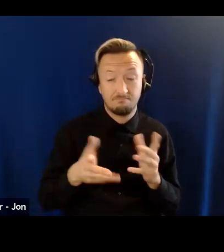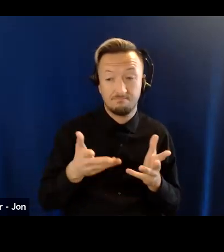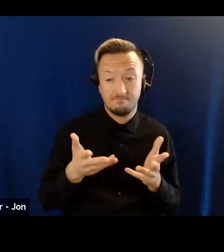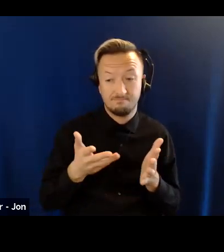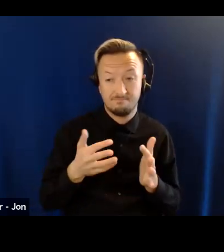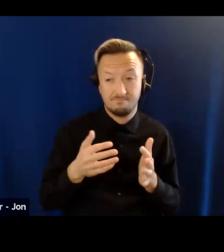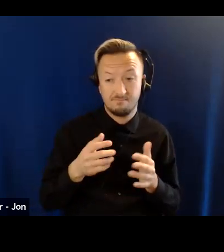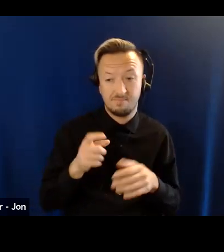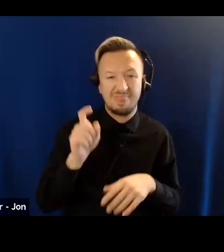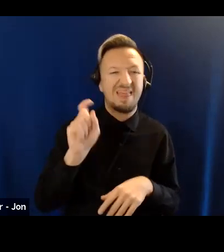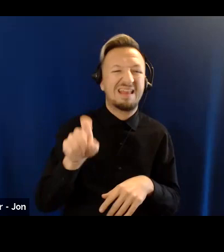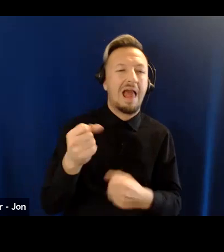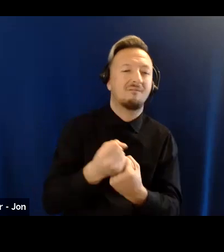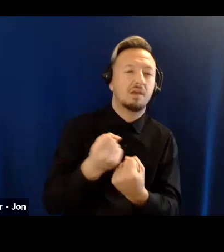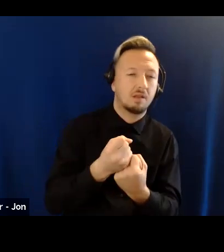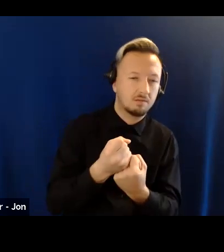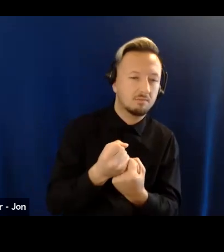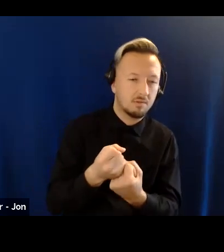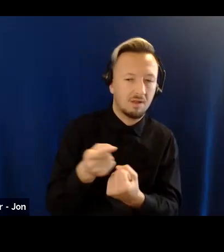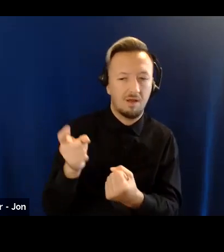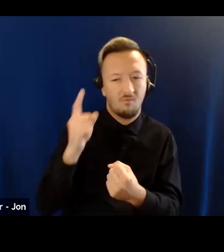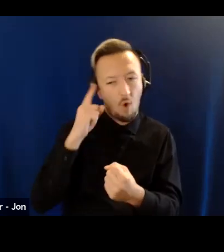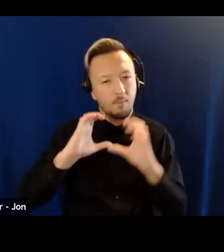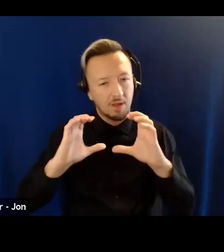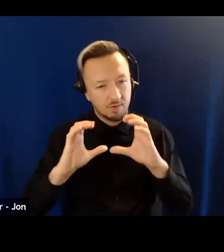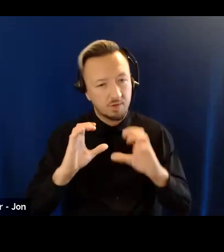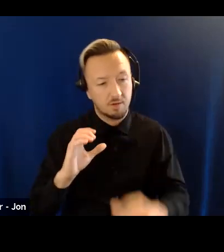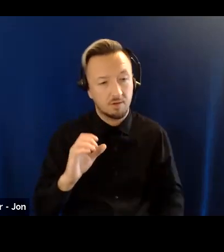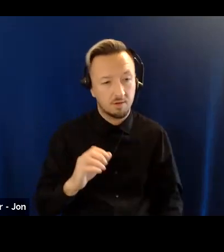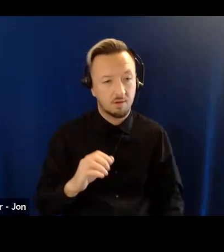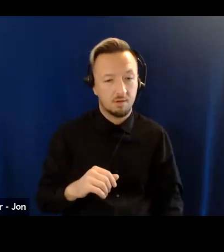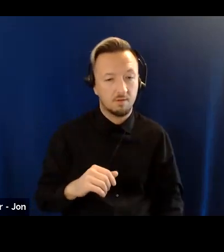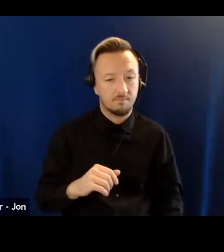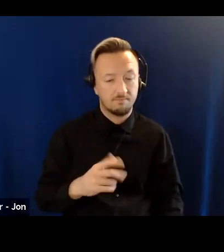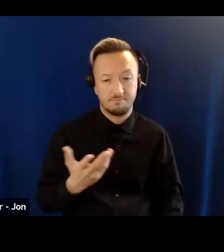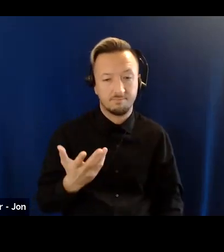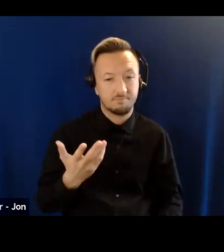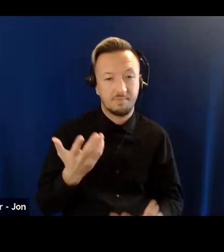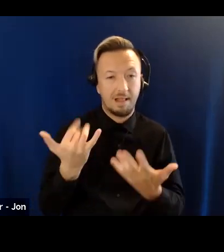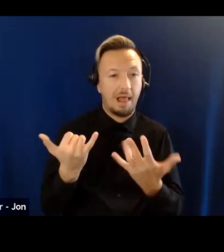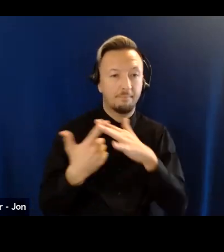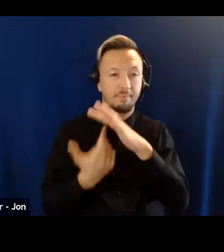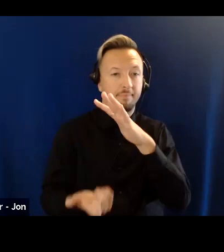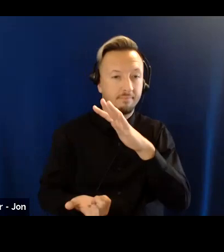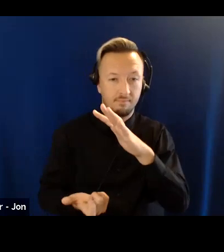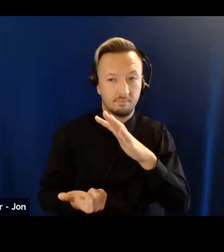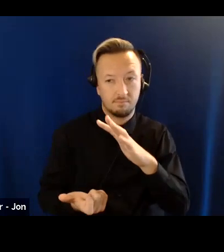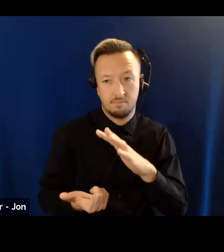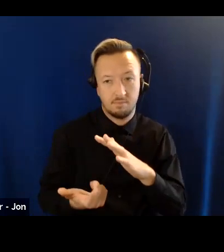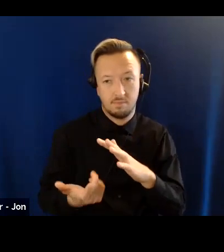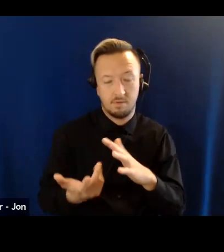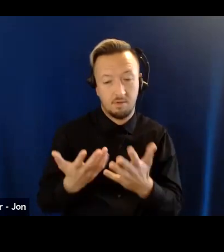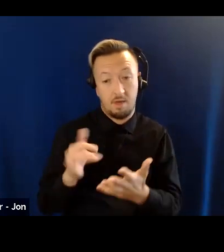need an advocate to help them communicate properly, but they've kind of disappeared. So that's one